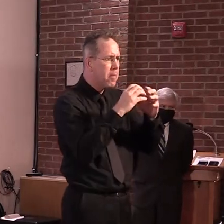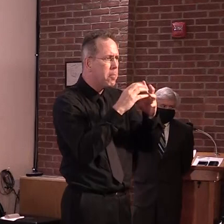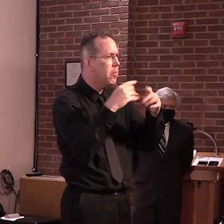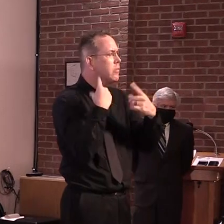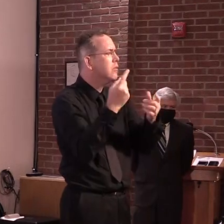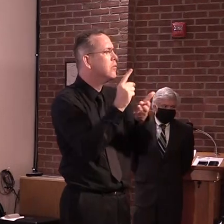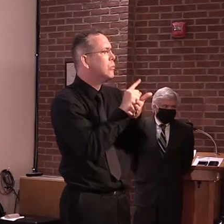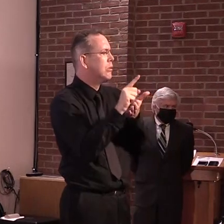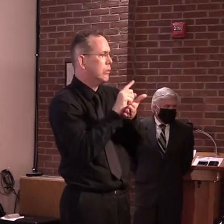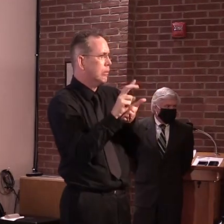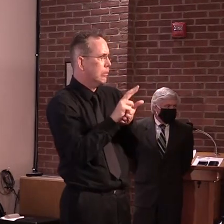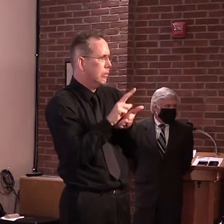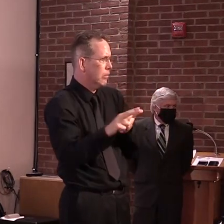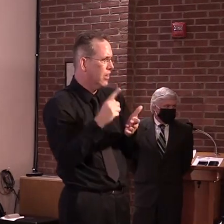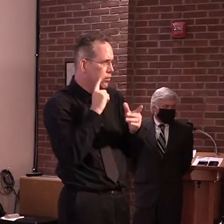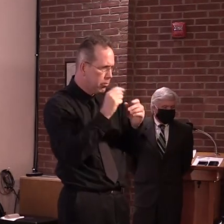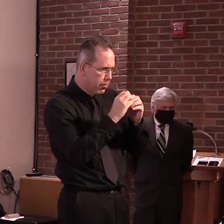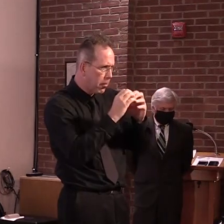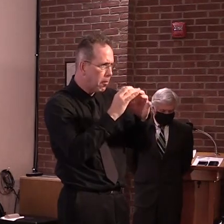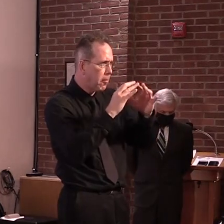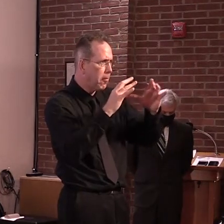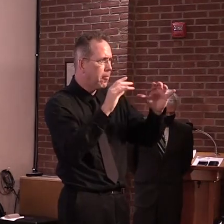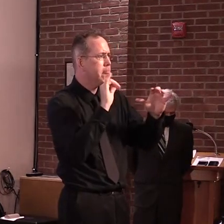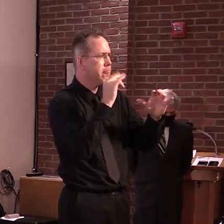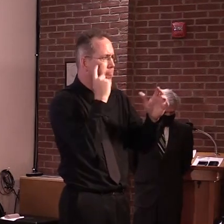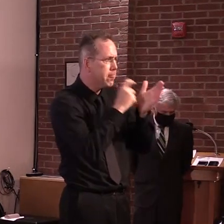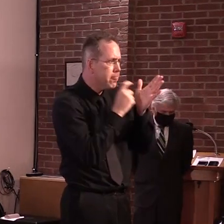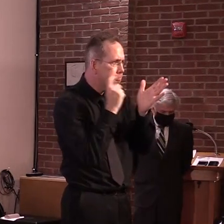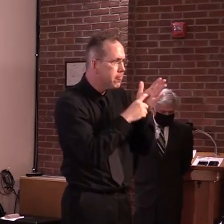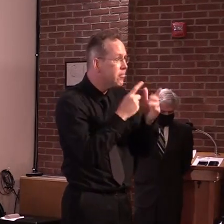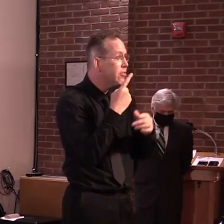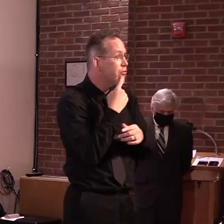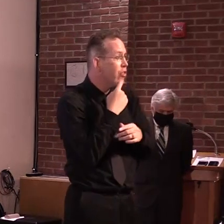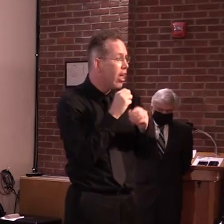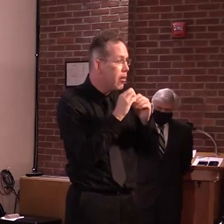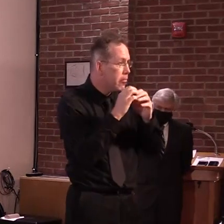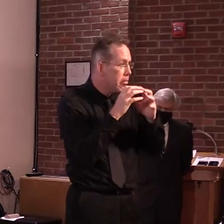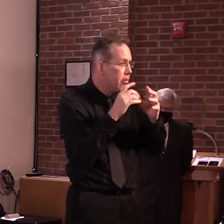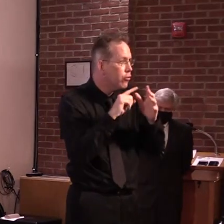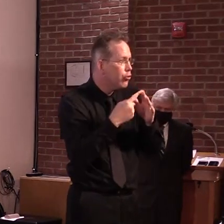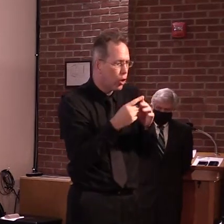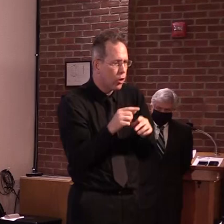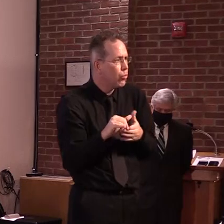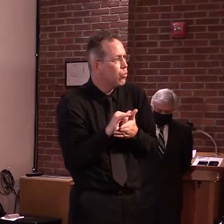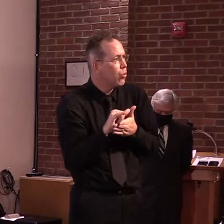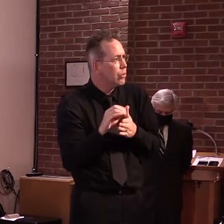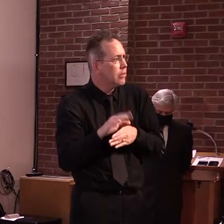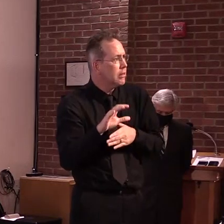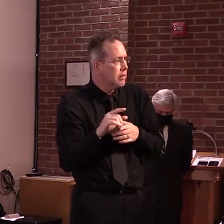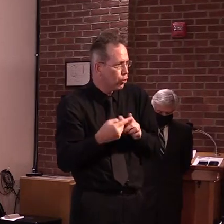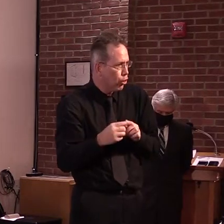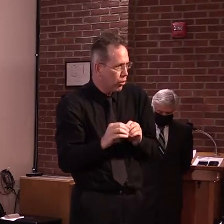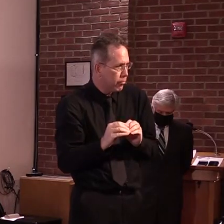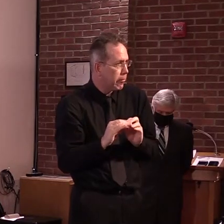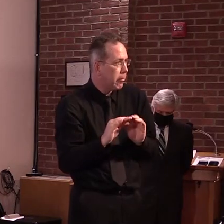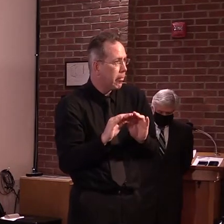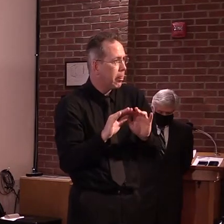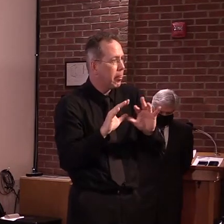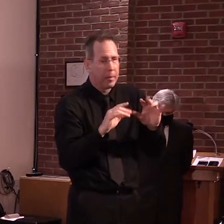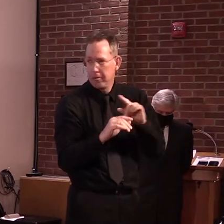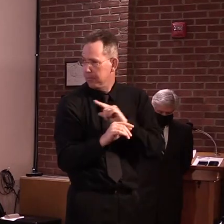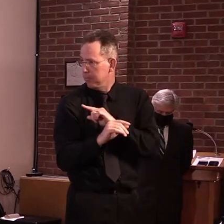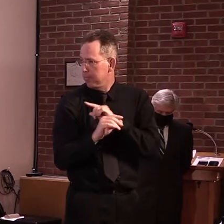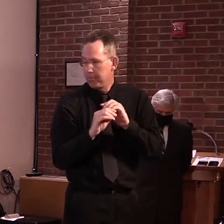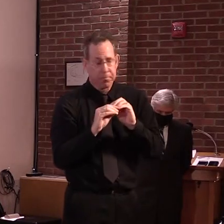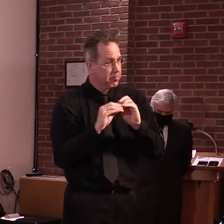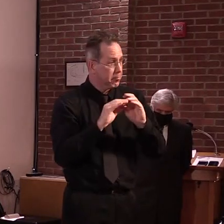of the pandemic. Again, as we've explained in the past, the highlight of the map is really the fact that the virus is shown to be spreading